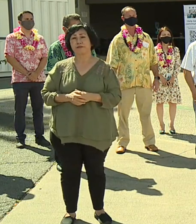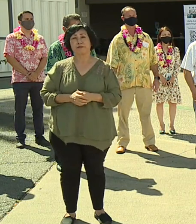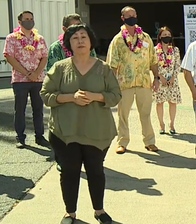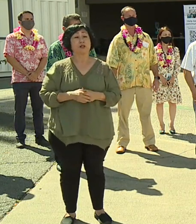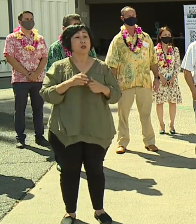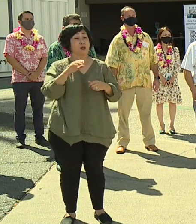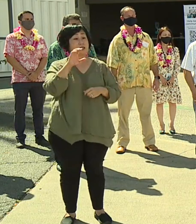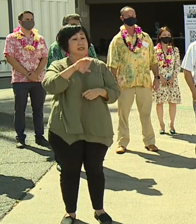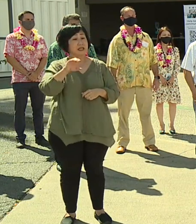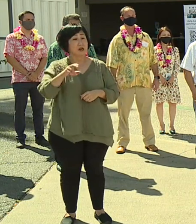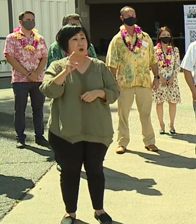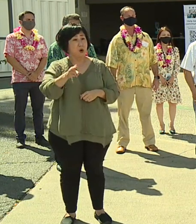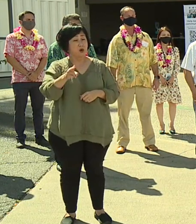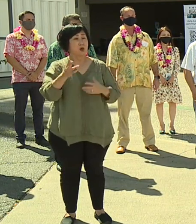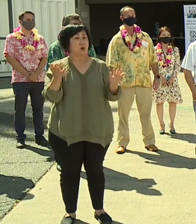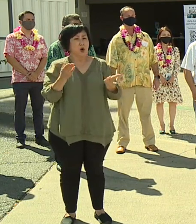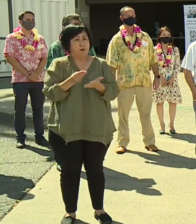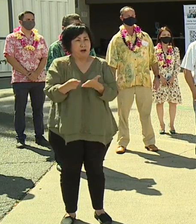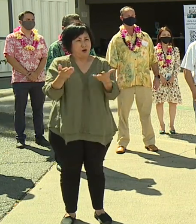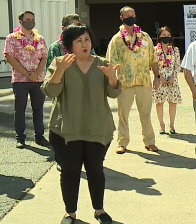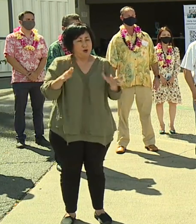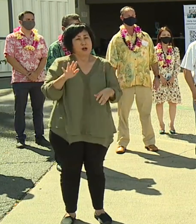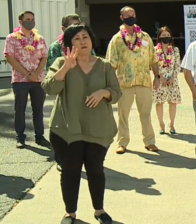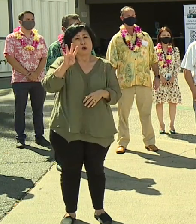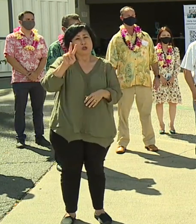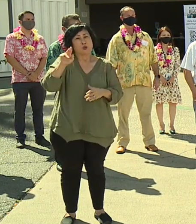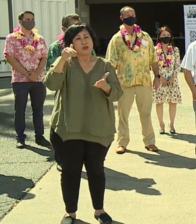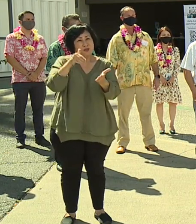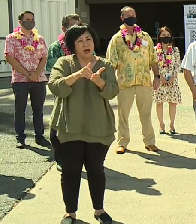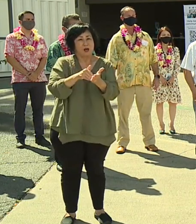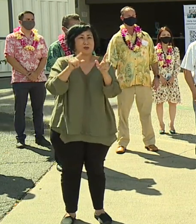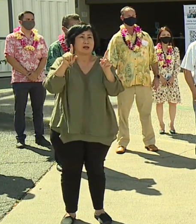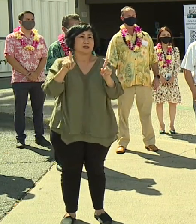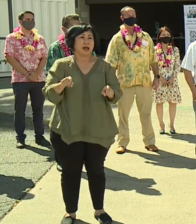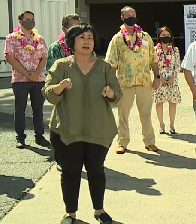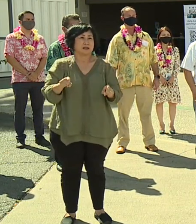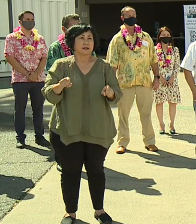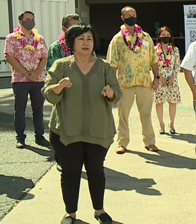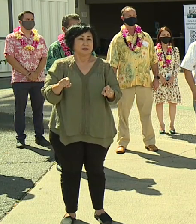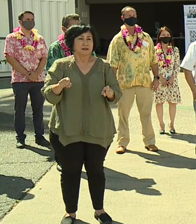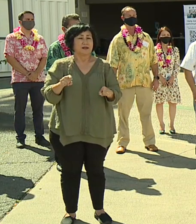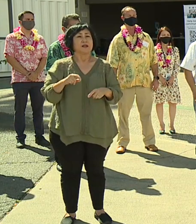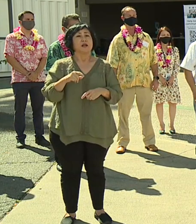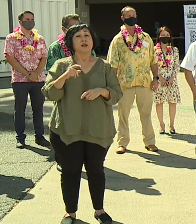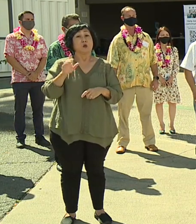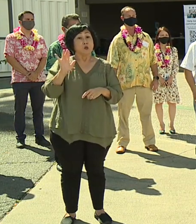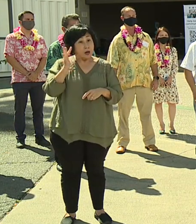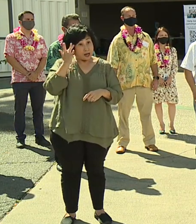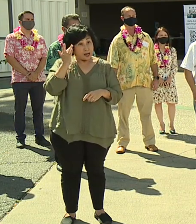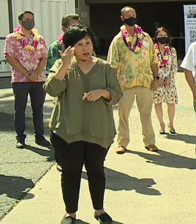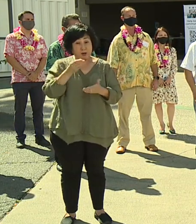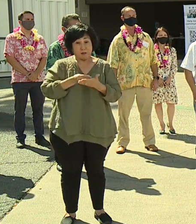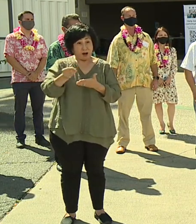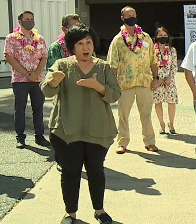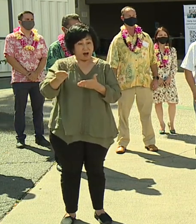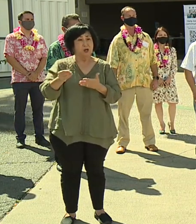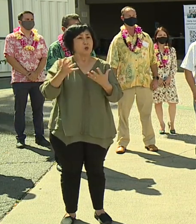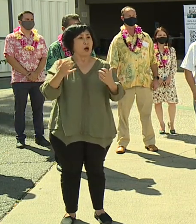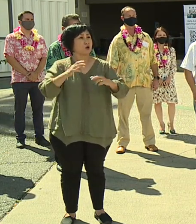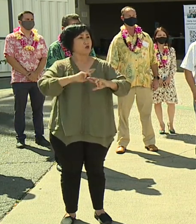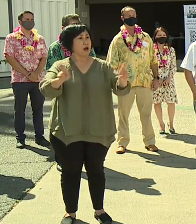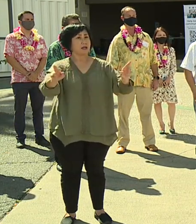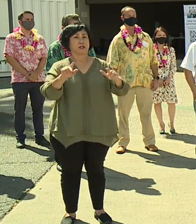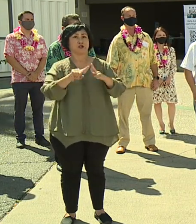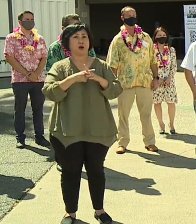the city and county of Honolulu has purchased already 42,000 test kits to make sure we have the ability to start